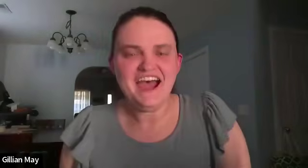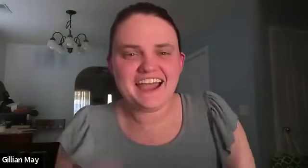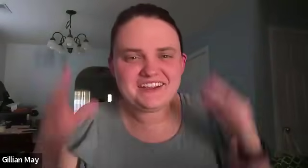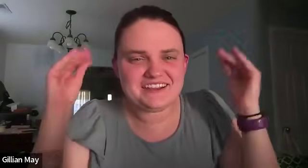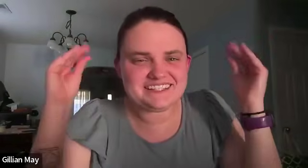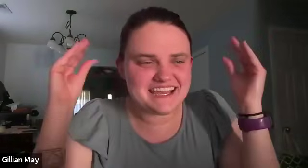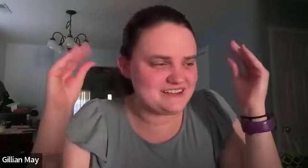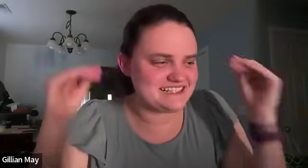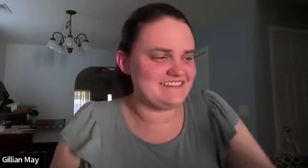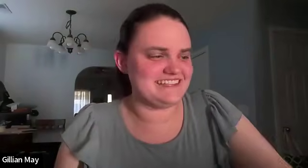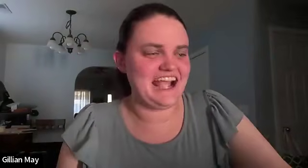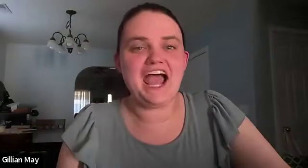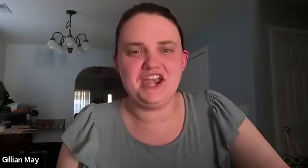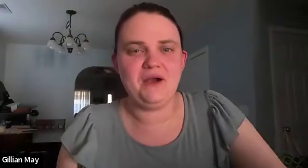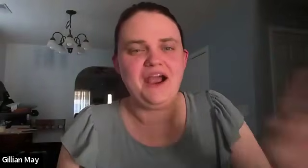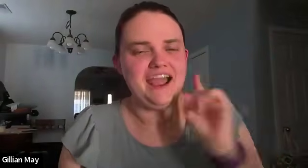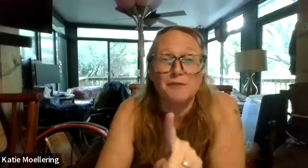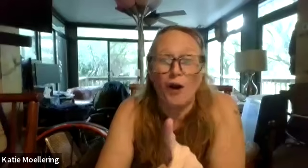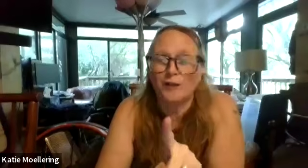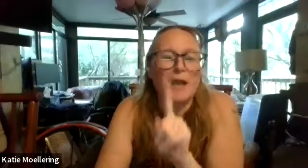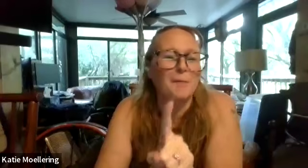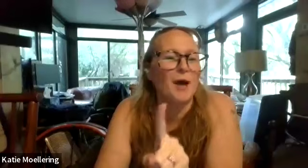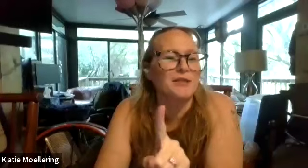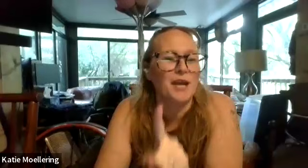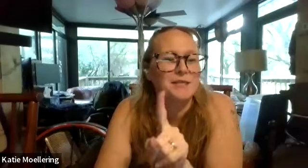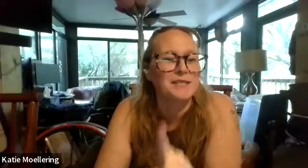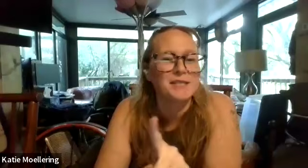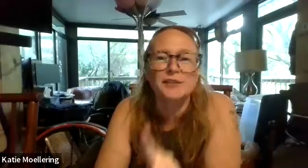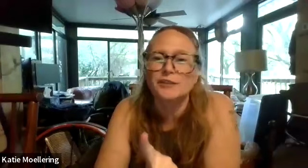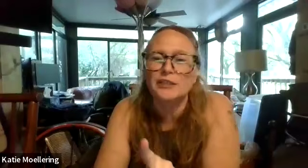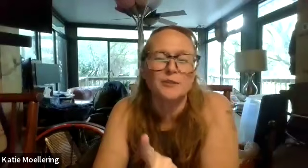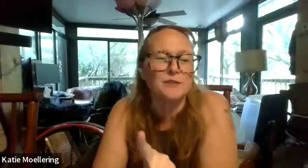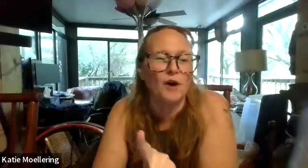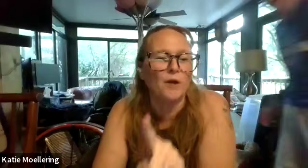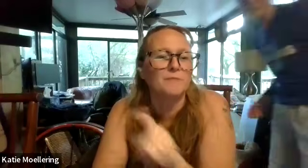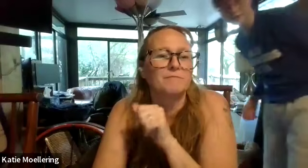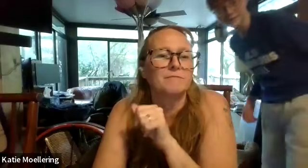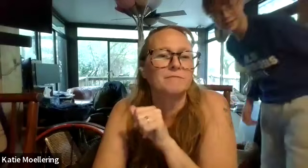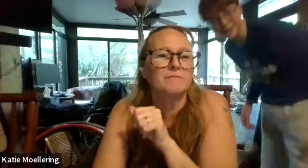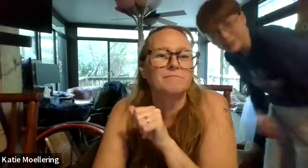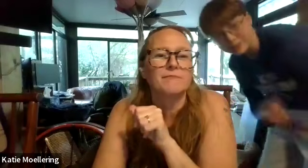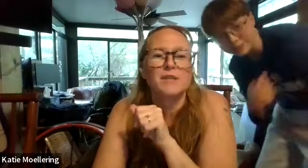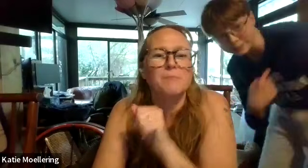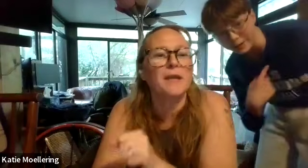I could hear This slight is noise, but I was like, I this know is her. I know. Henry's fault. I apologize. This is the 13-year-old's fault. He's bugging